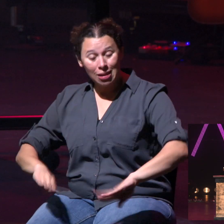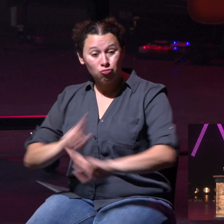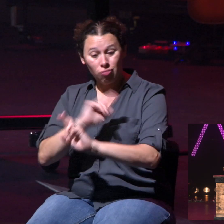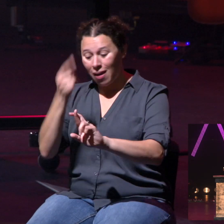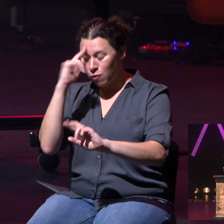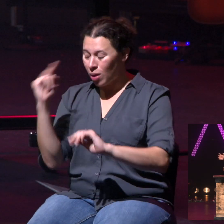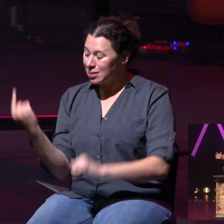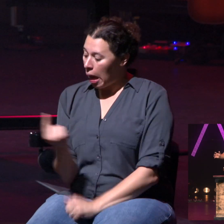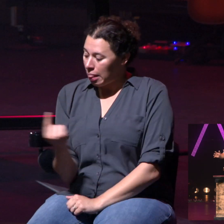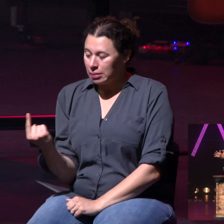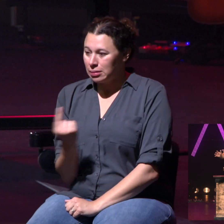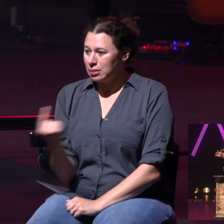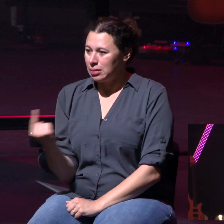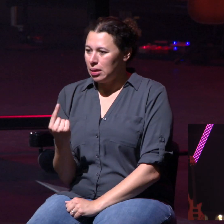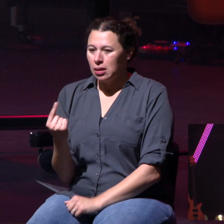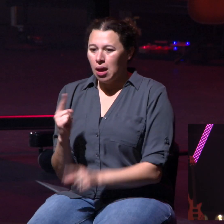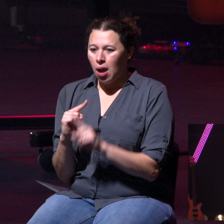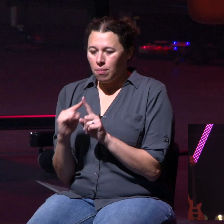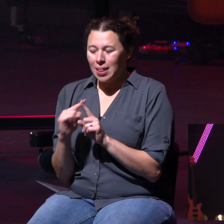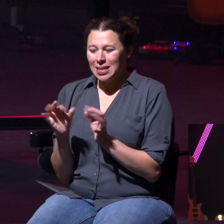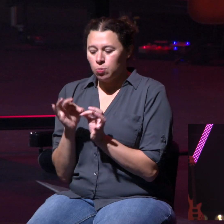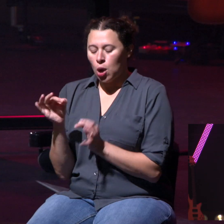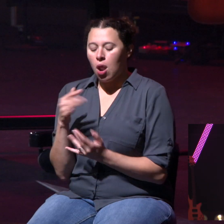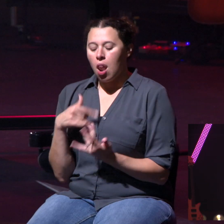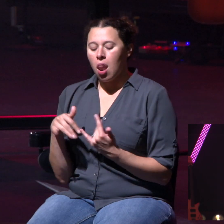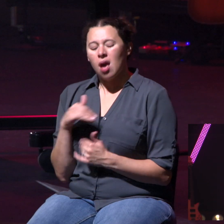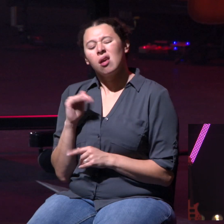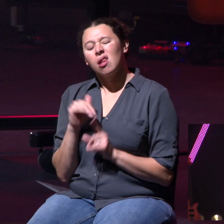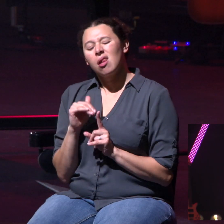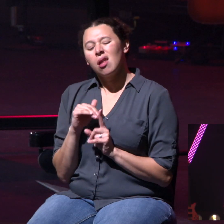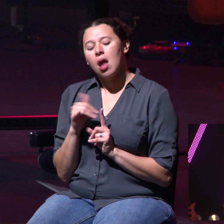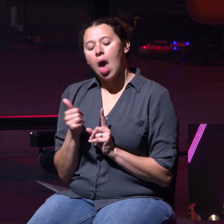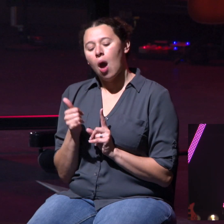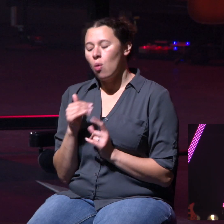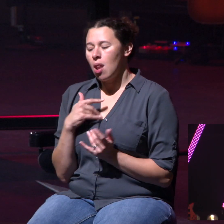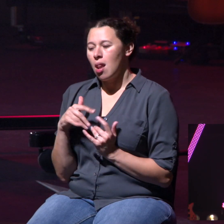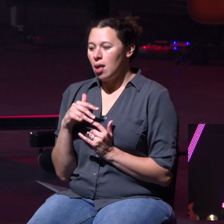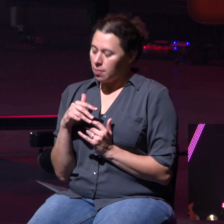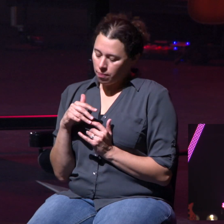so he taught them because they looked like a people in need.